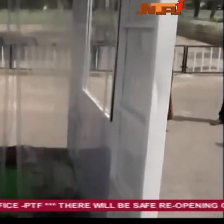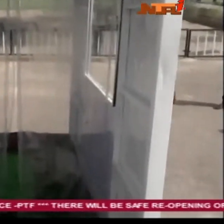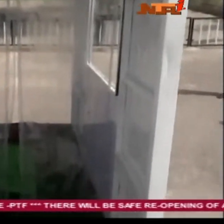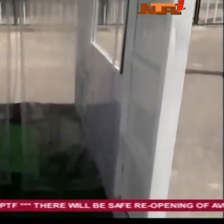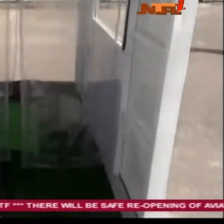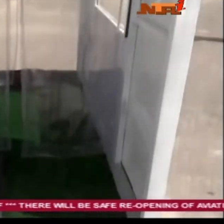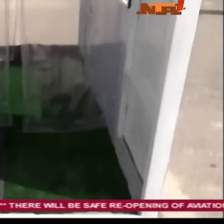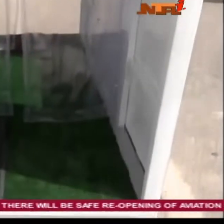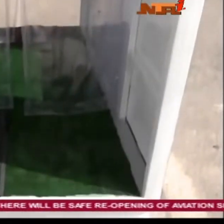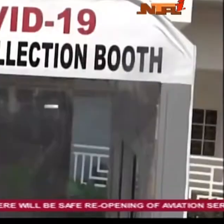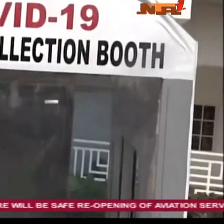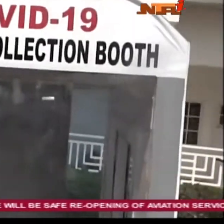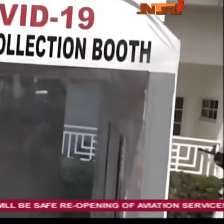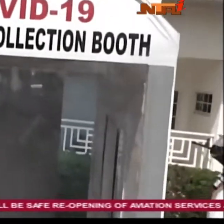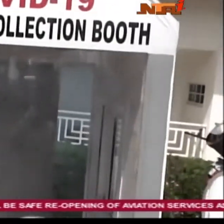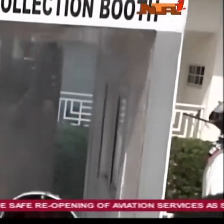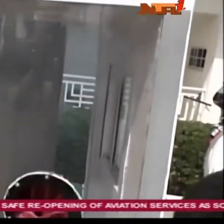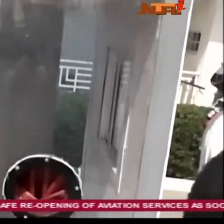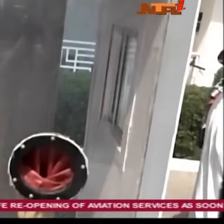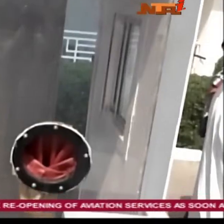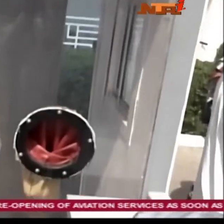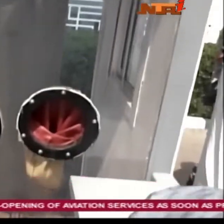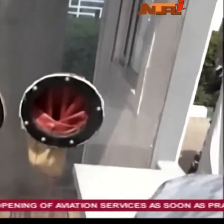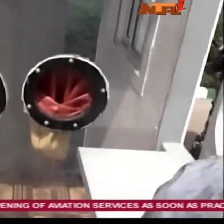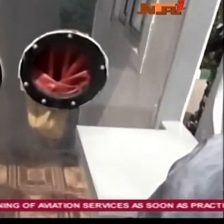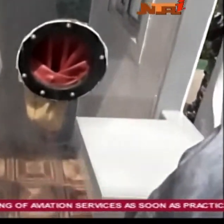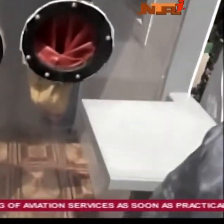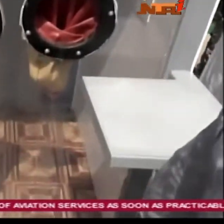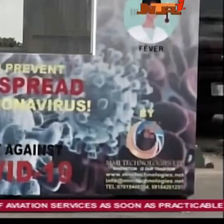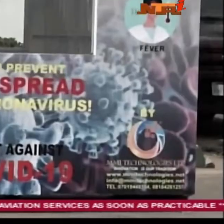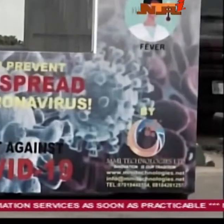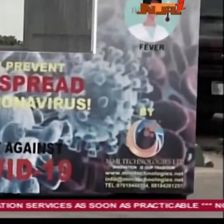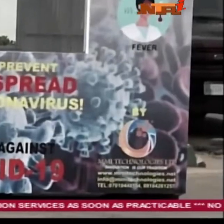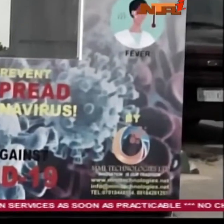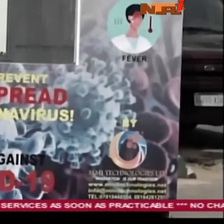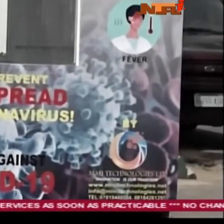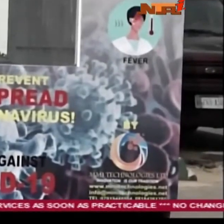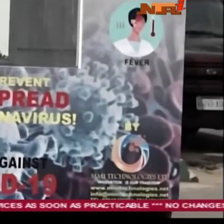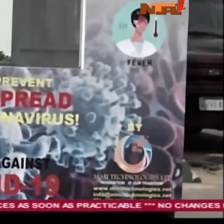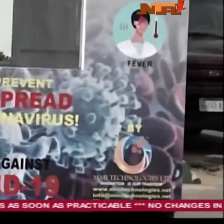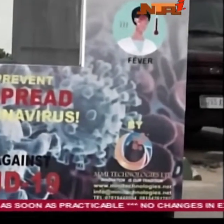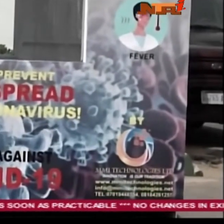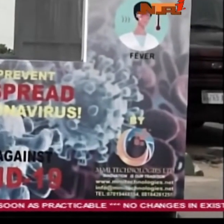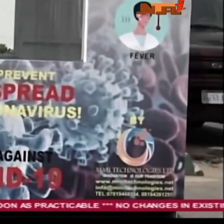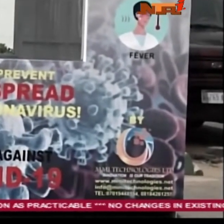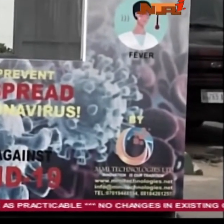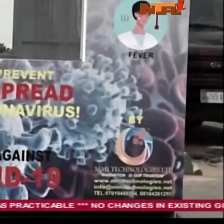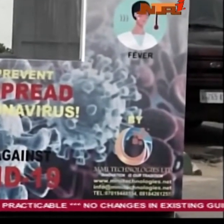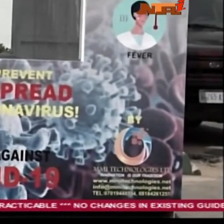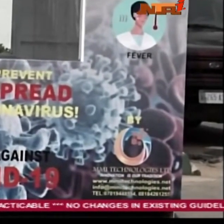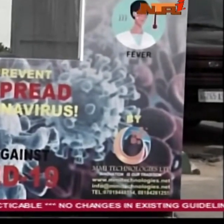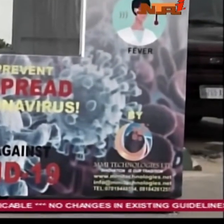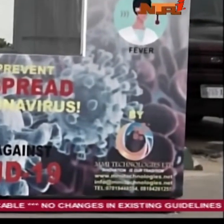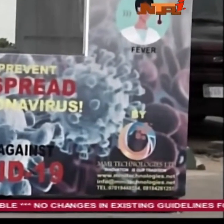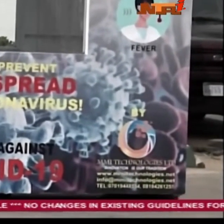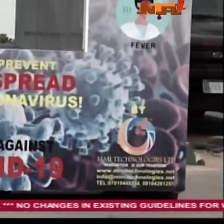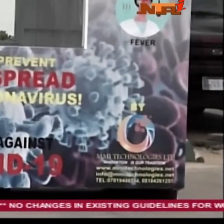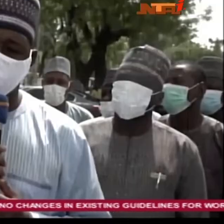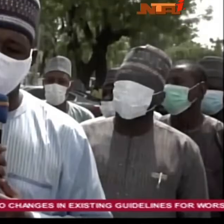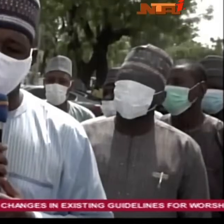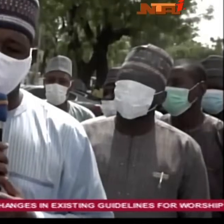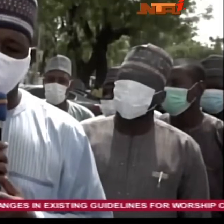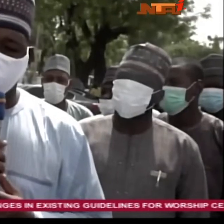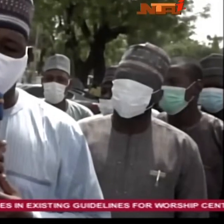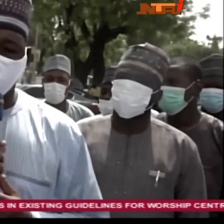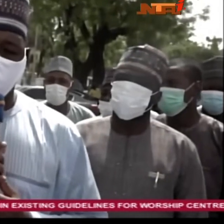Committee on COVID-19 to examine the efficiency of the items to enable the state government procure more and deploy to areas requiring intervention.